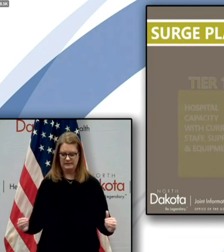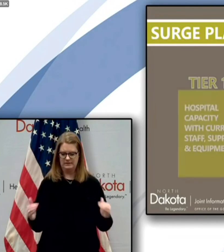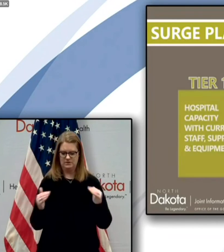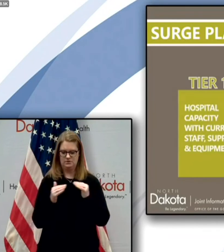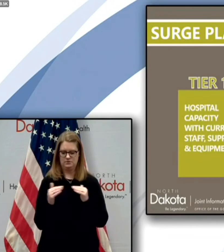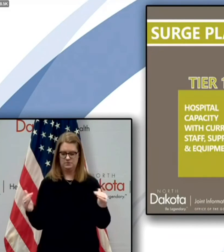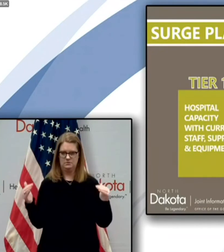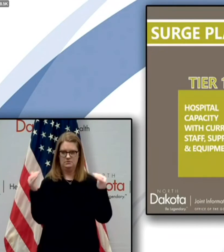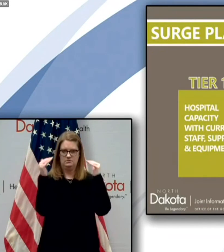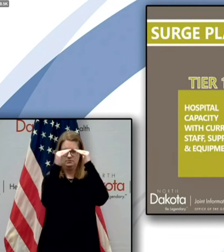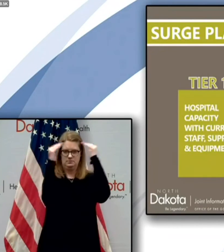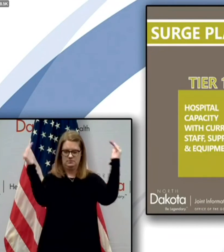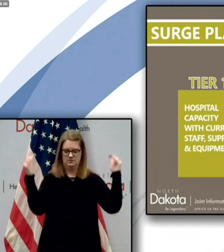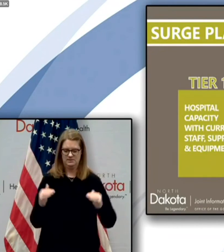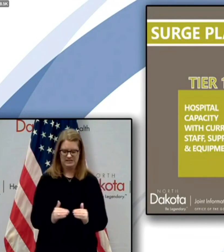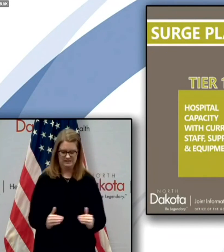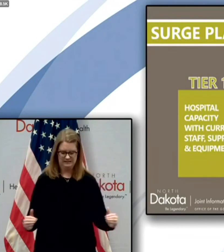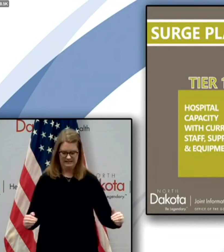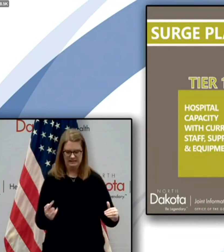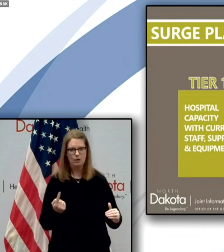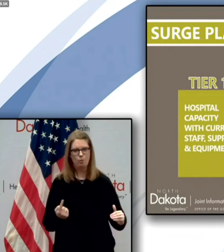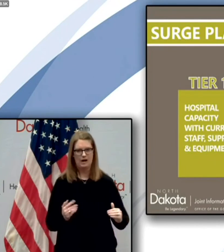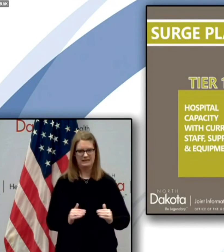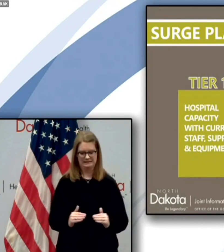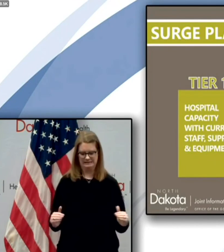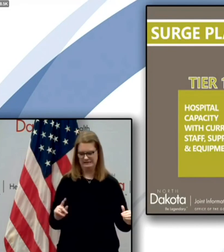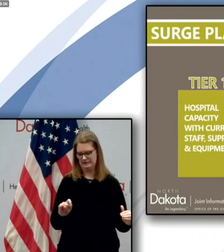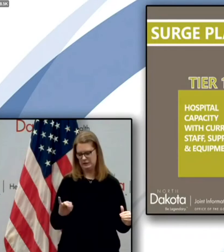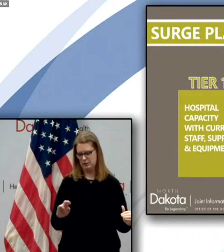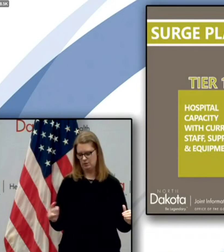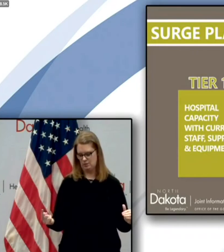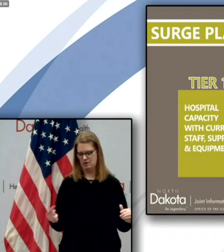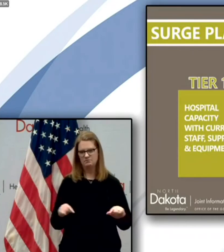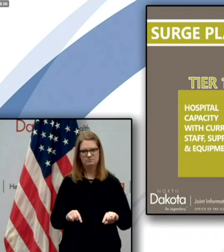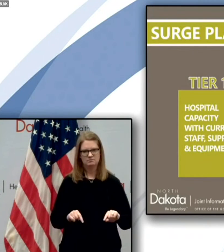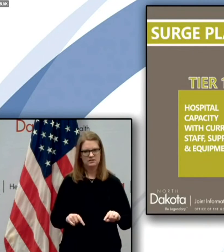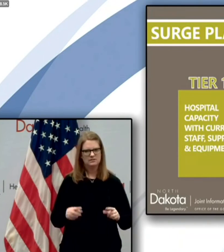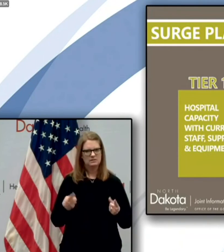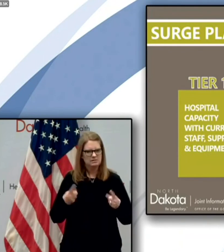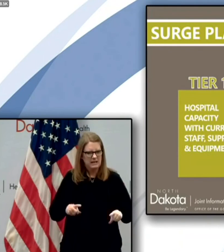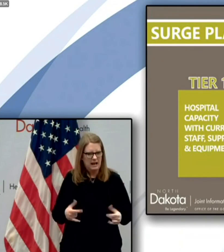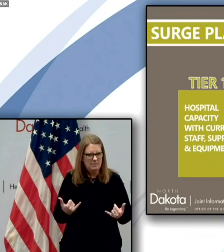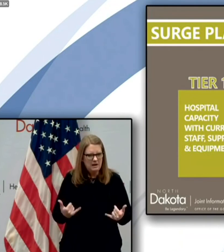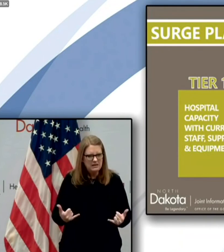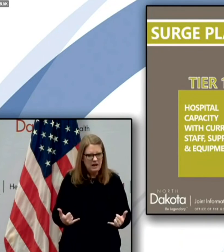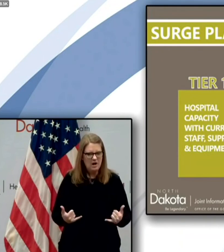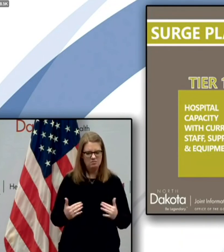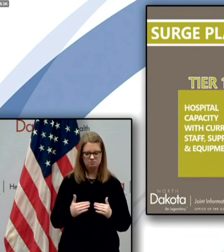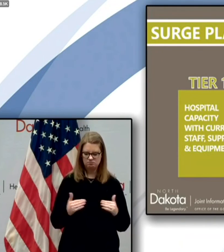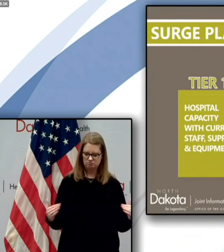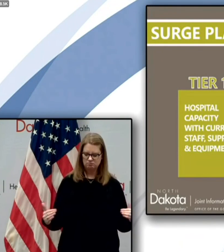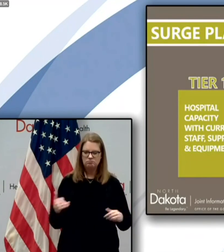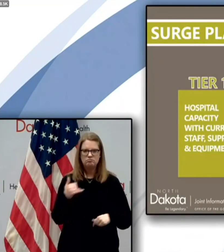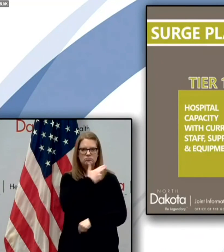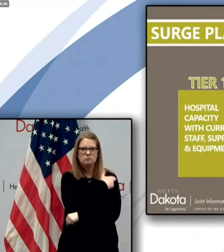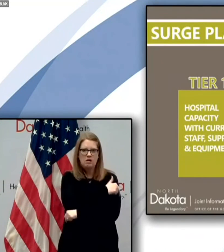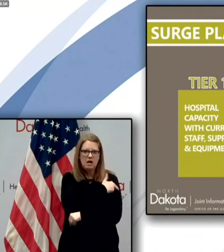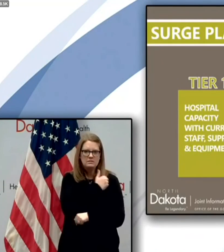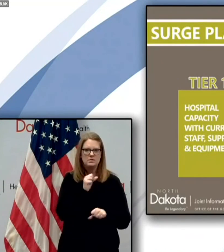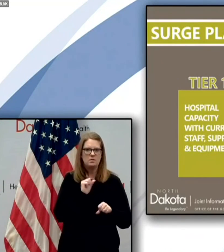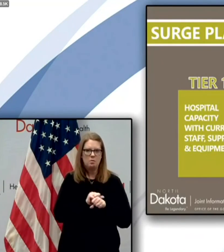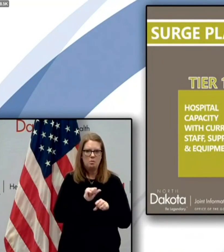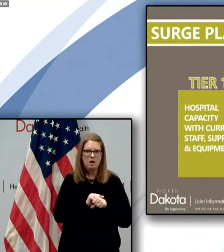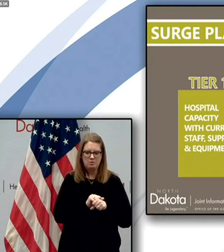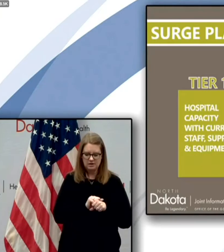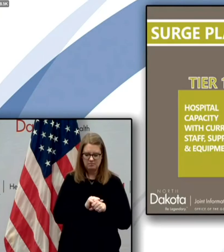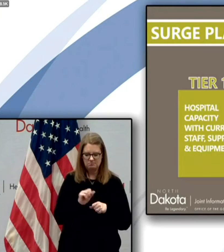start out with Tier 1, and that is really our current state. So the existing hospitals work within their